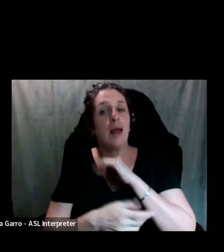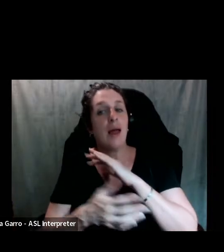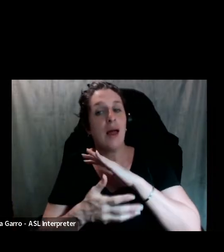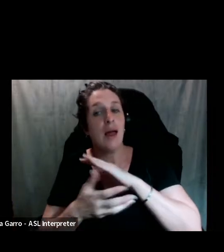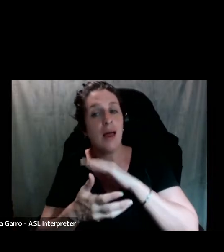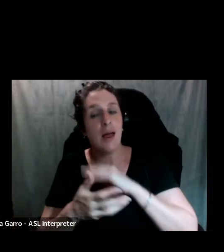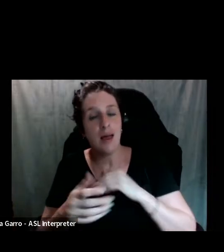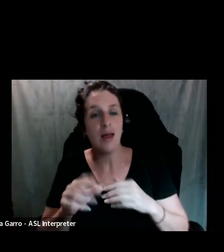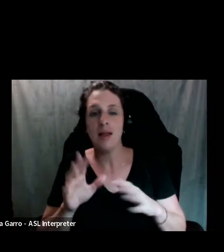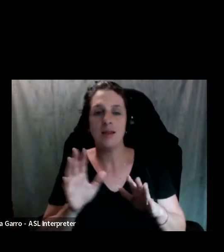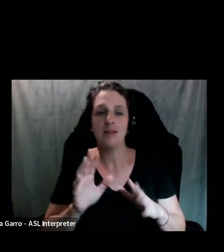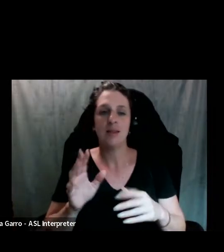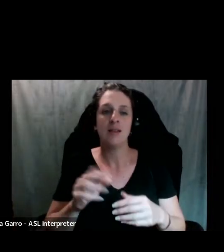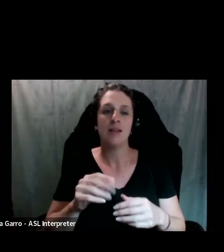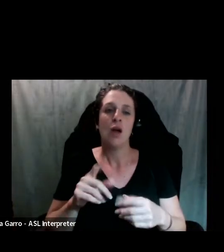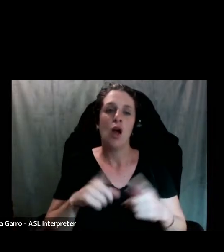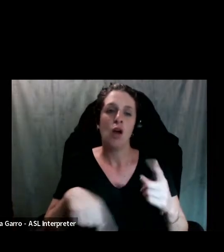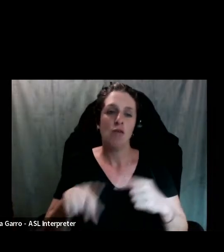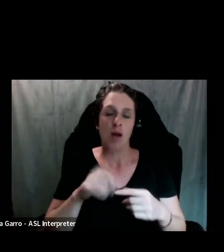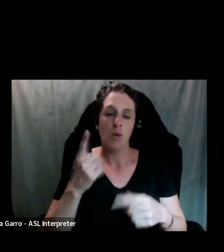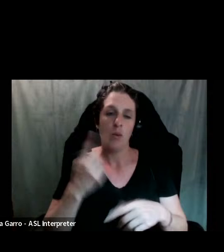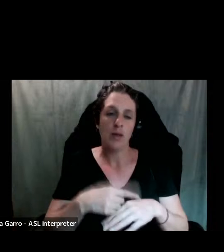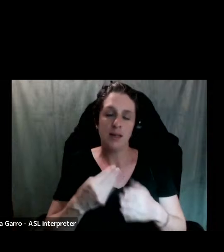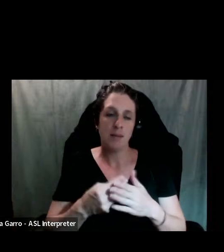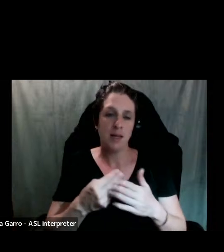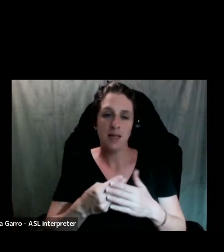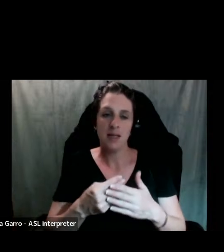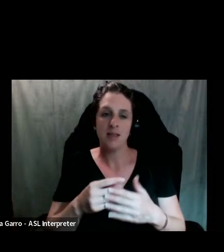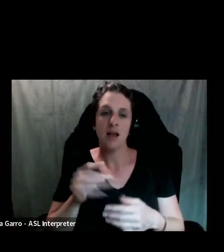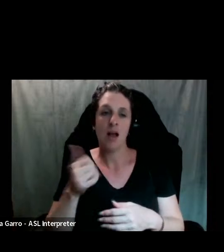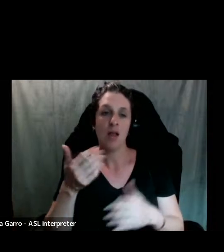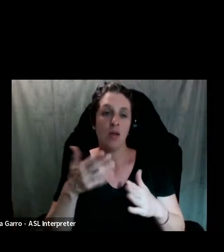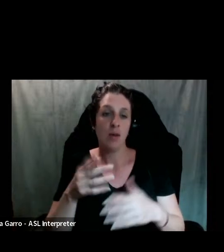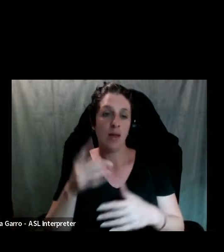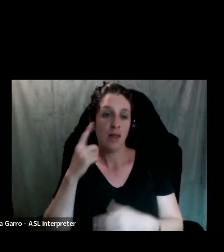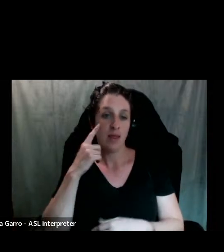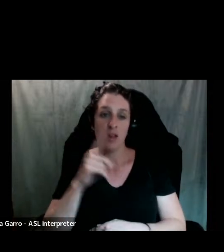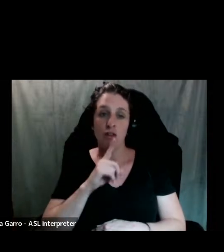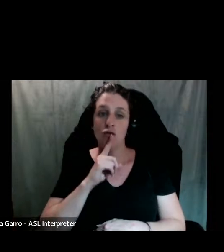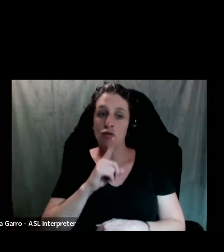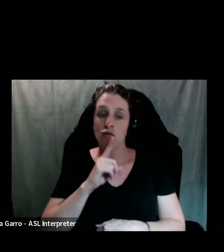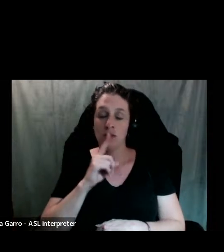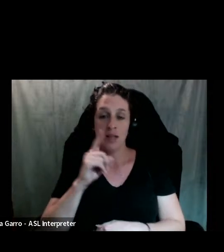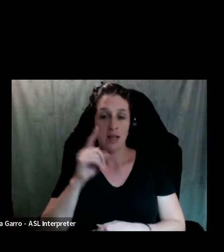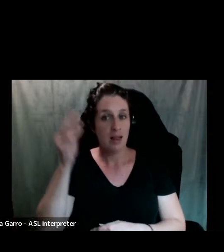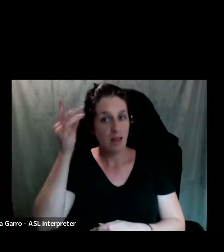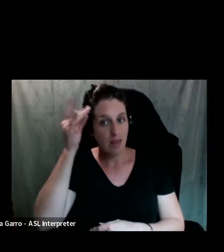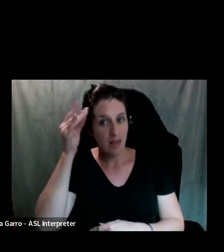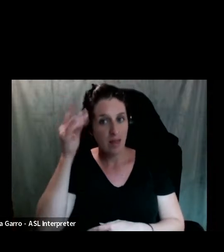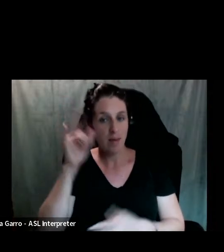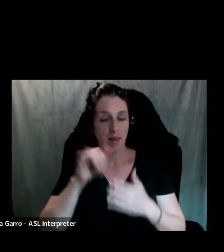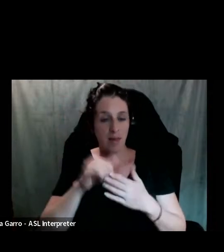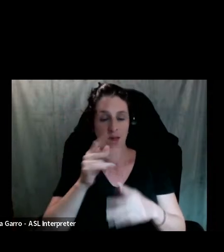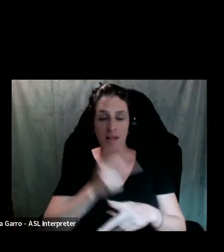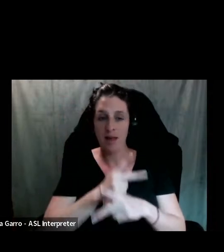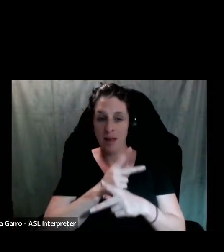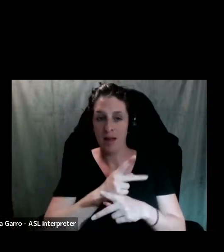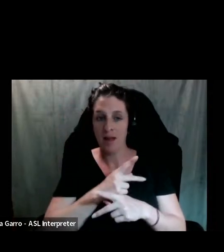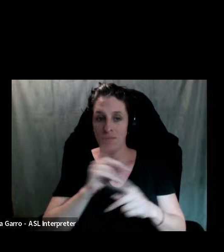approach with one-time monies. Or be another way to think about it is be really, really thoughtful and careful when it comes